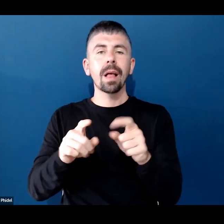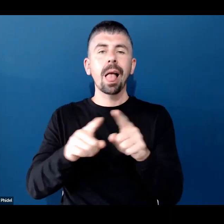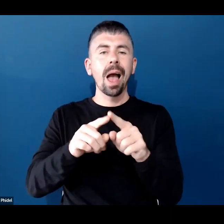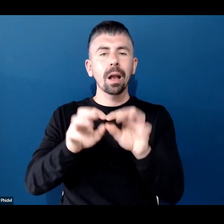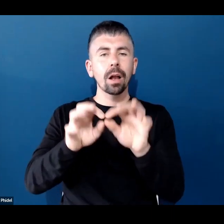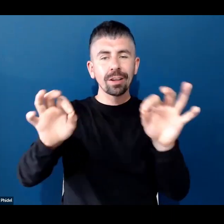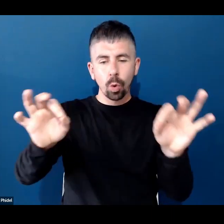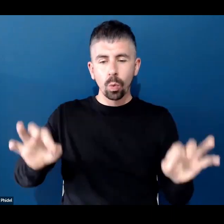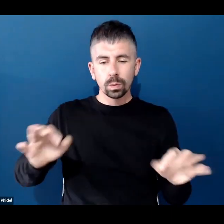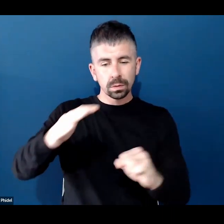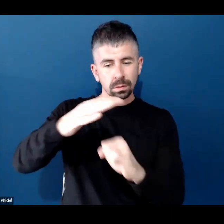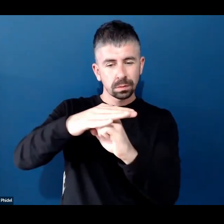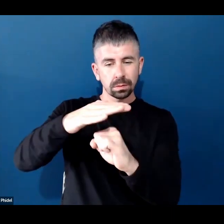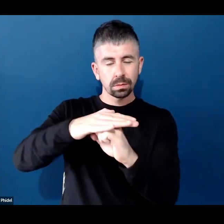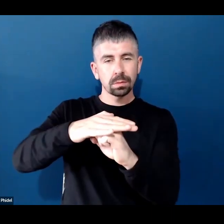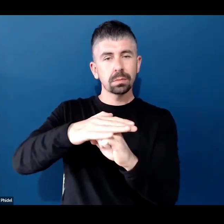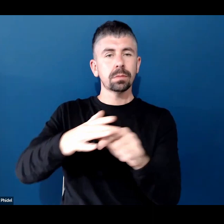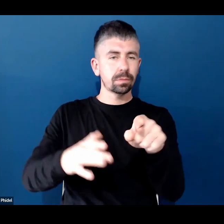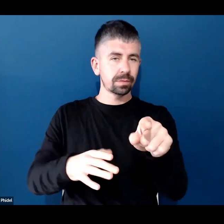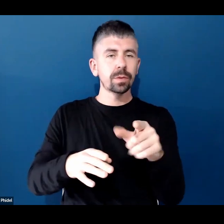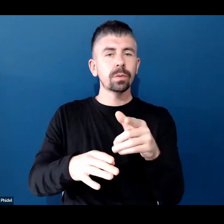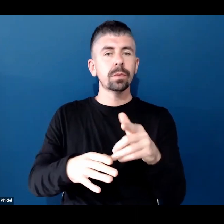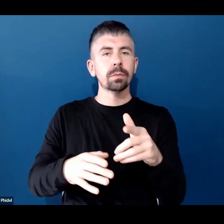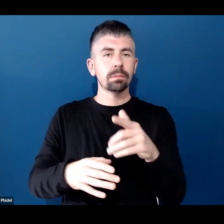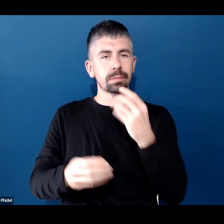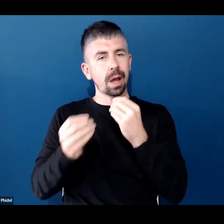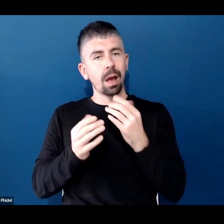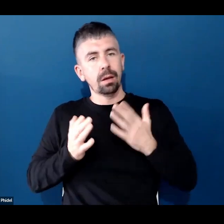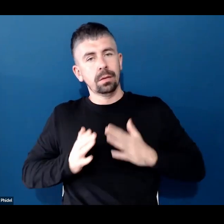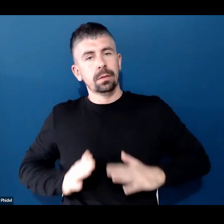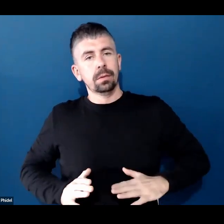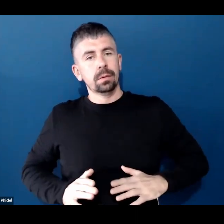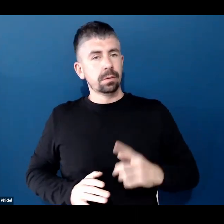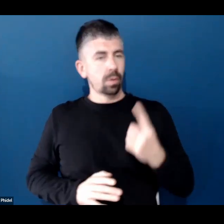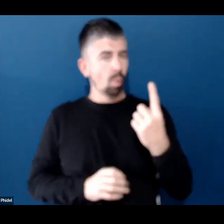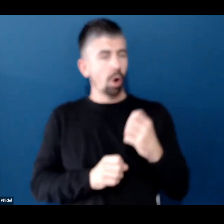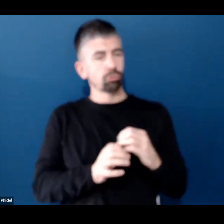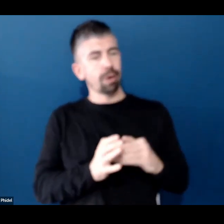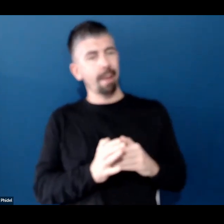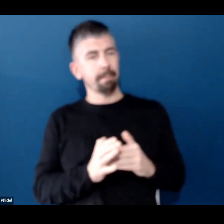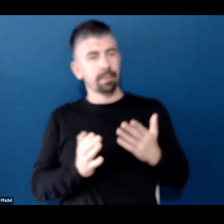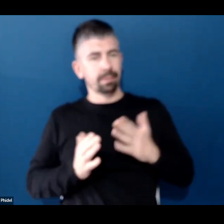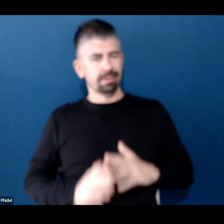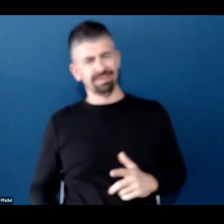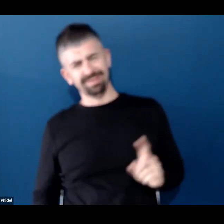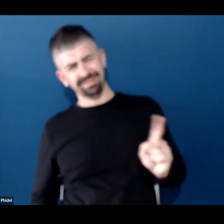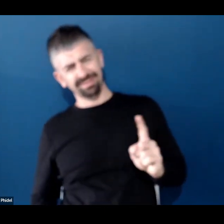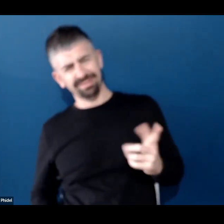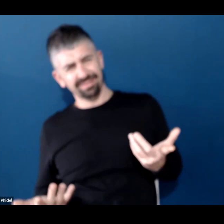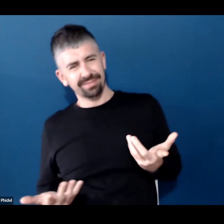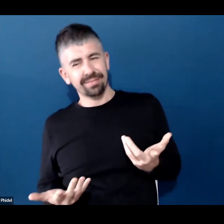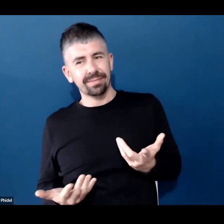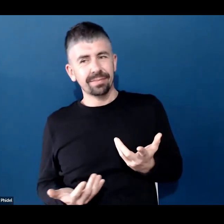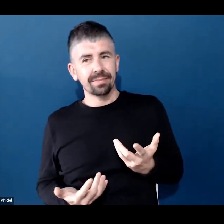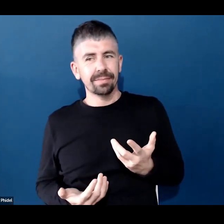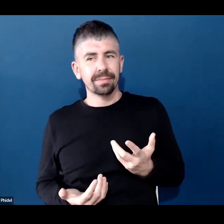So again, if you're doing a diet and you're losing a gram per year, your doctor is going to laugh at you, being like, Tim, don't